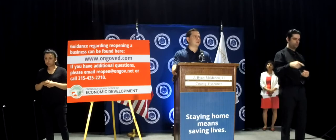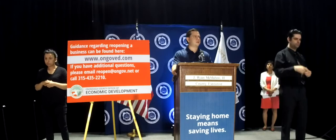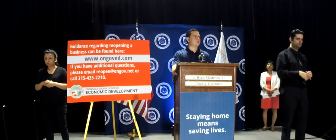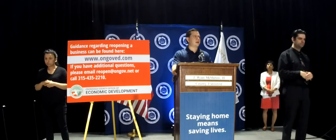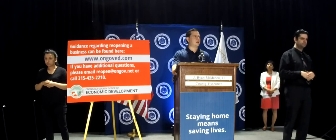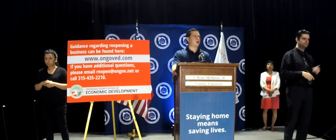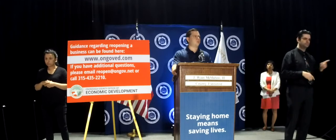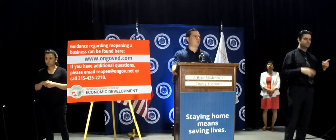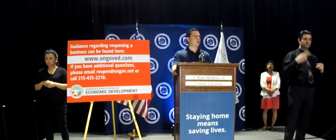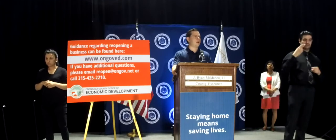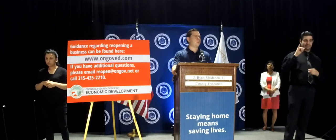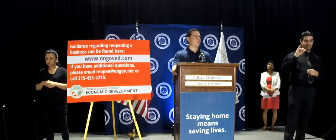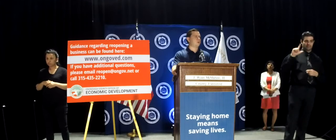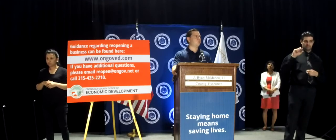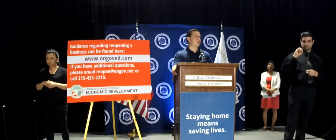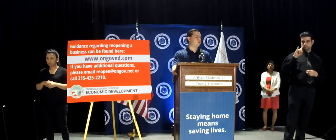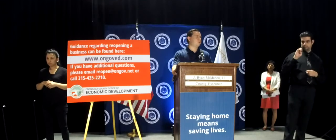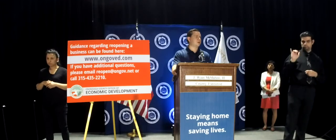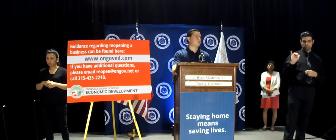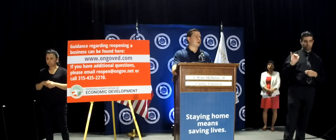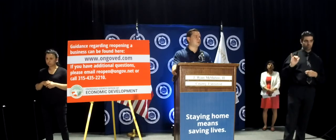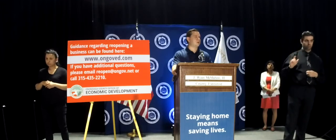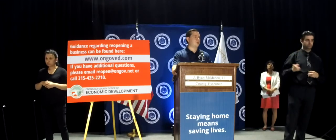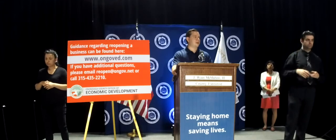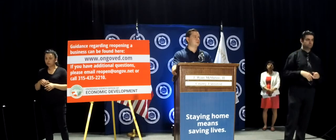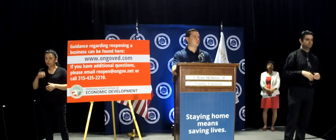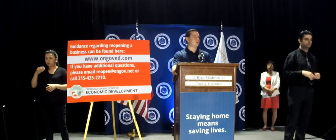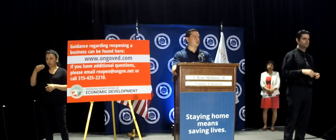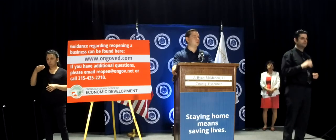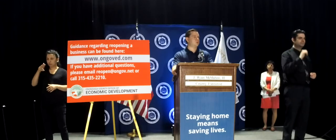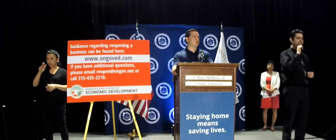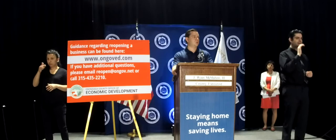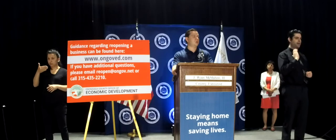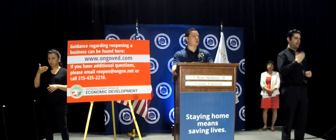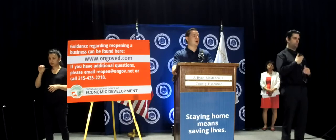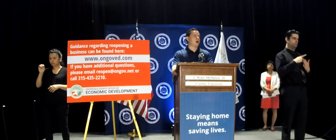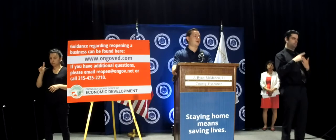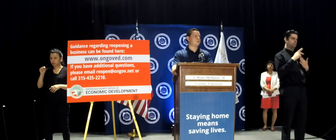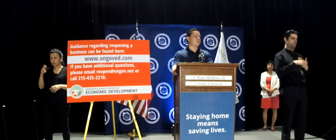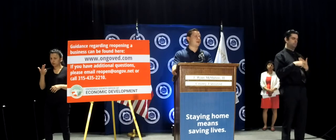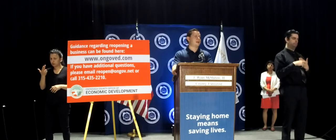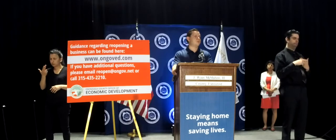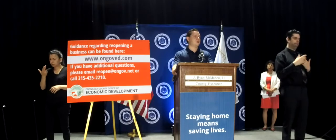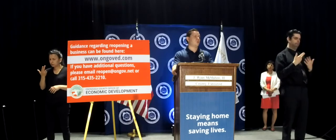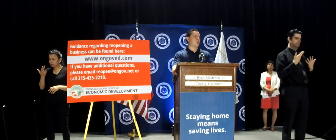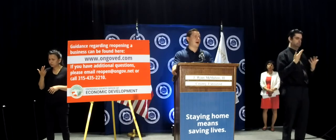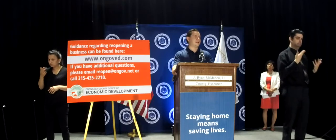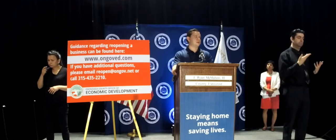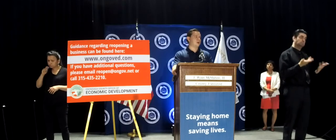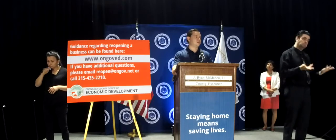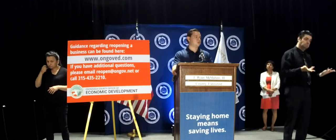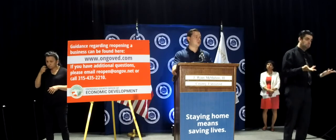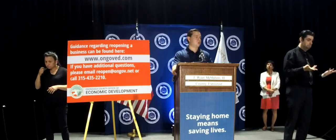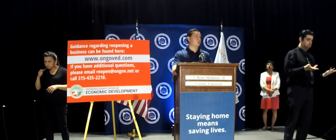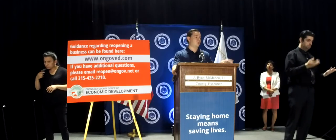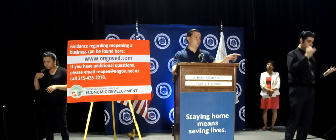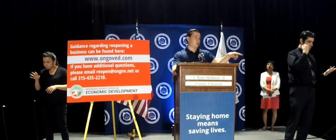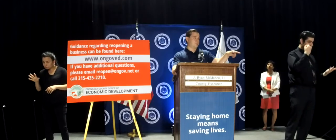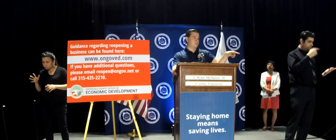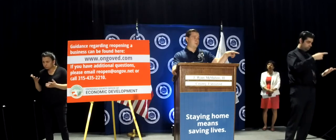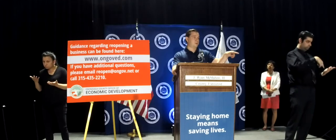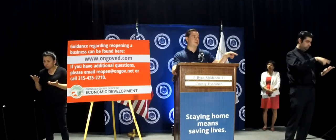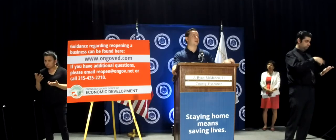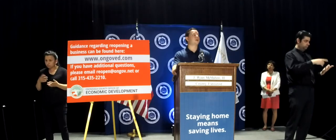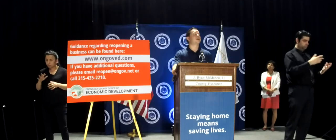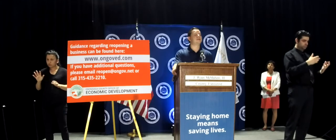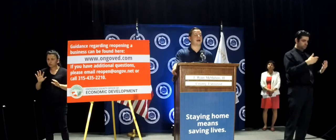Hillside, not our program, but if anybody wants, one of the things we'll do, if anybody wants us to, Hillbrook